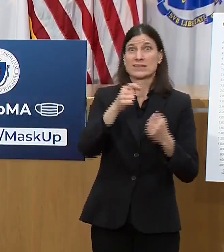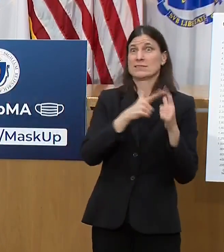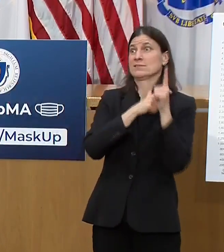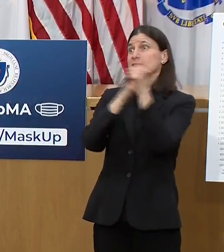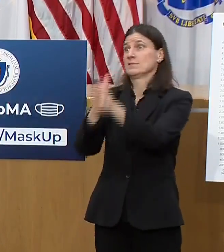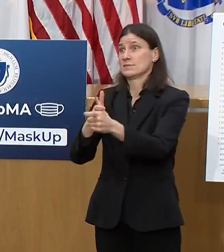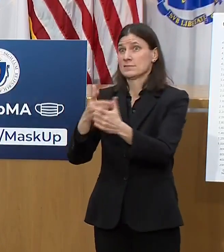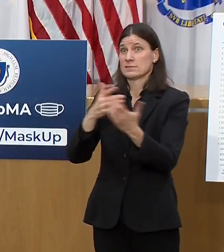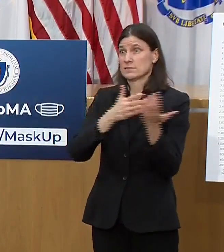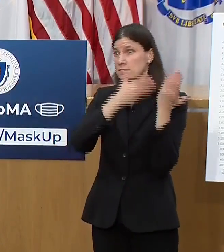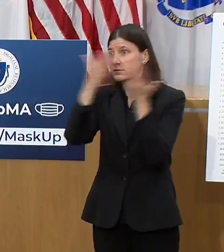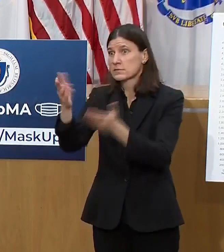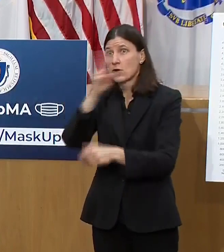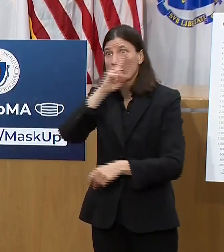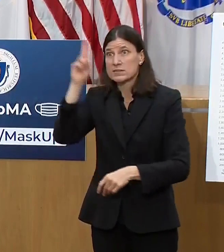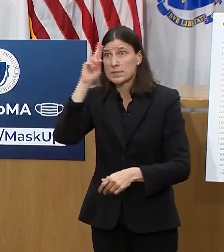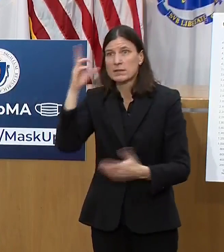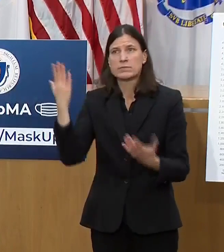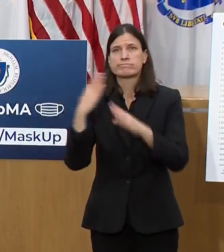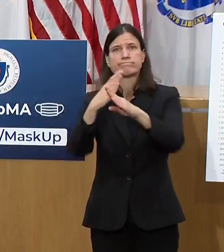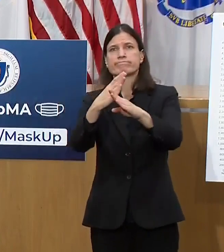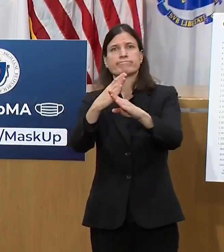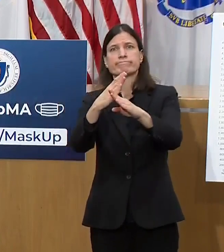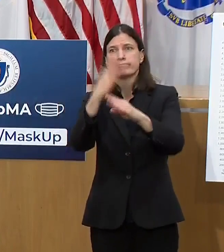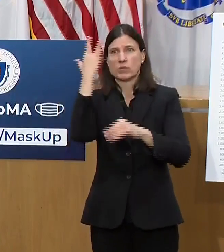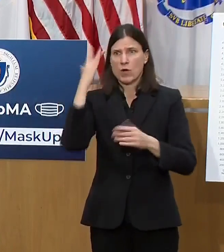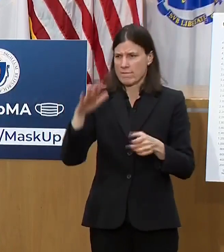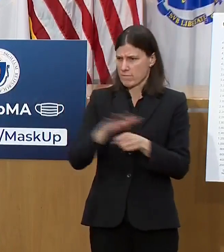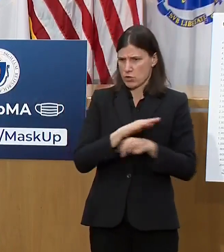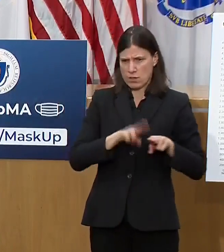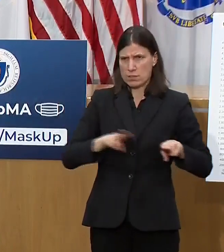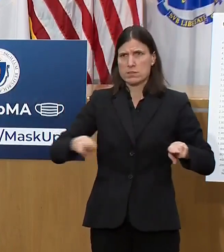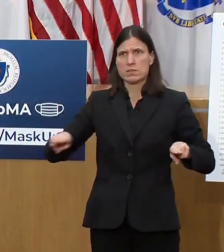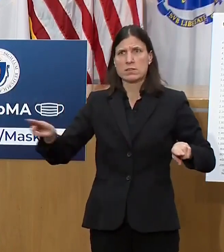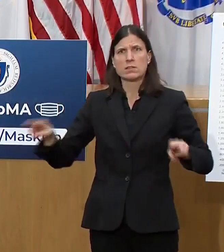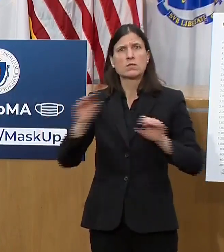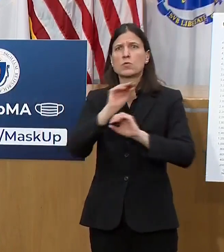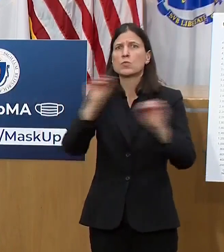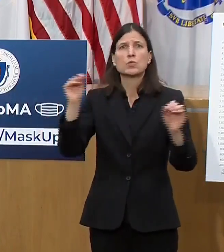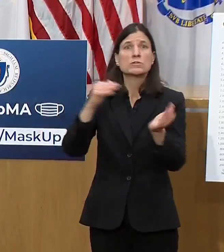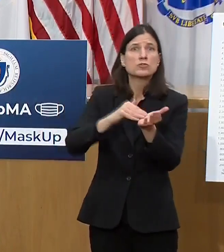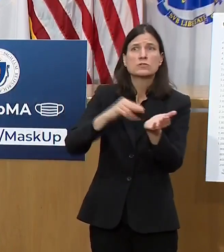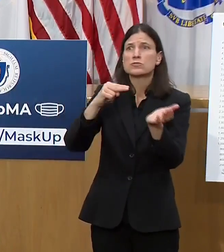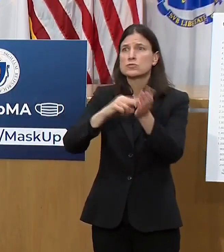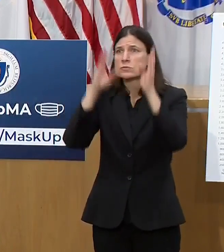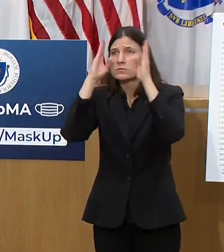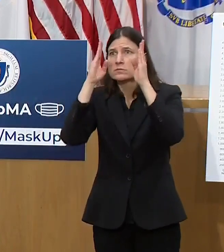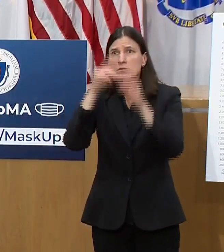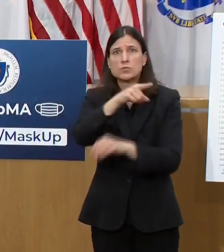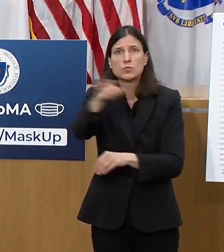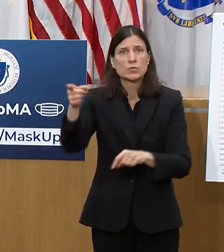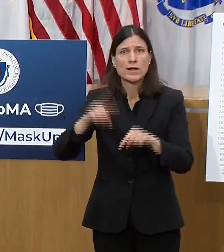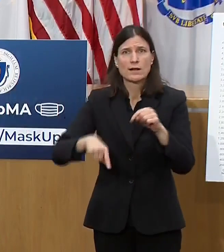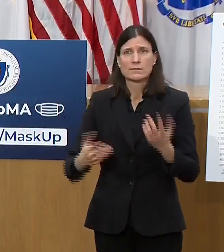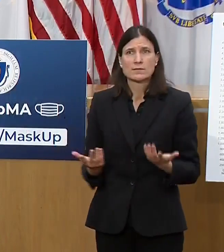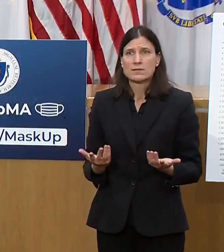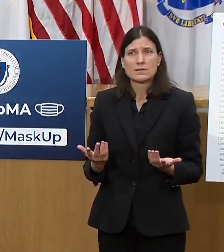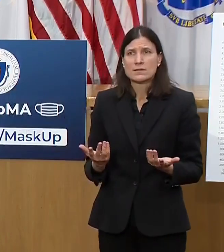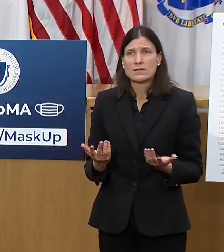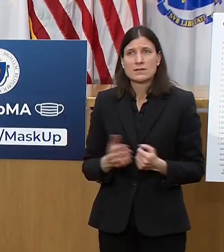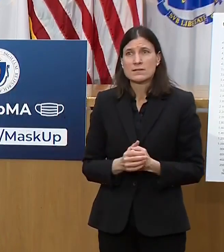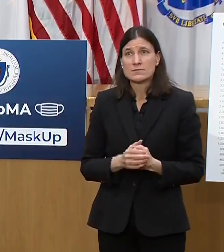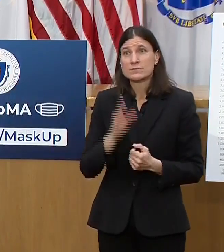is that if you are now being among large crowds, also increasing your risk